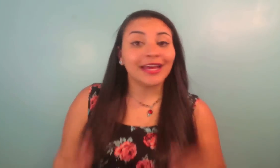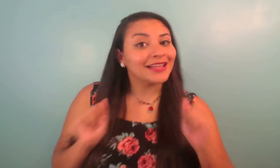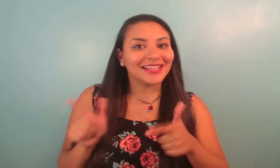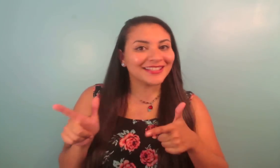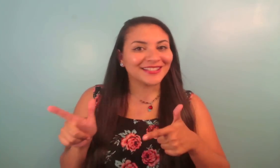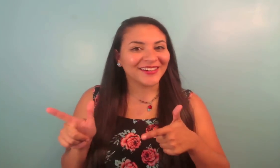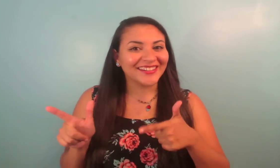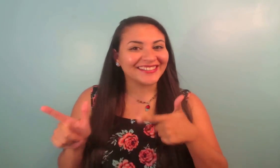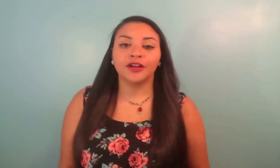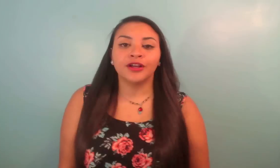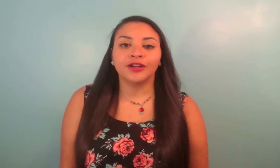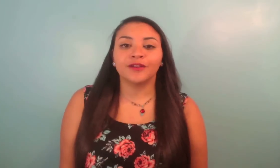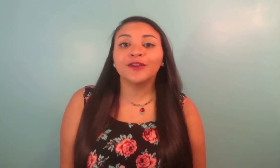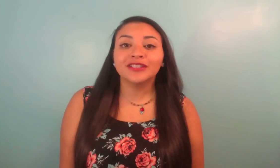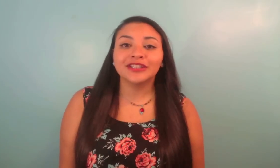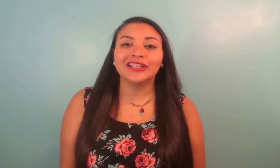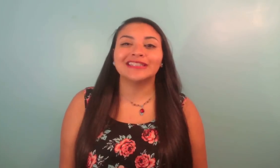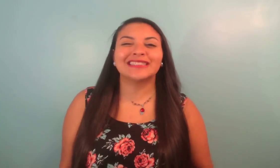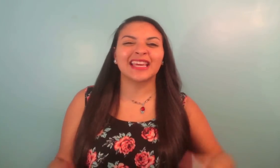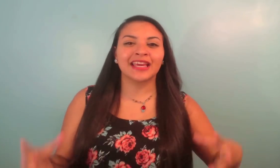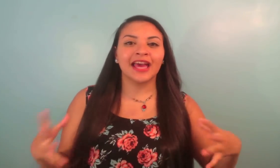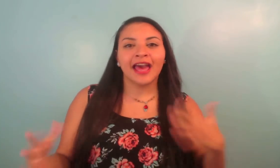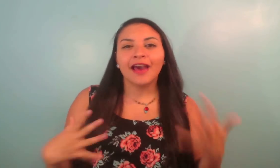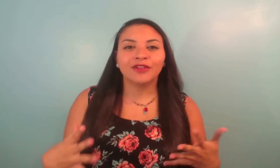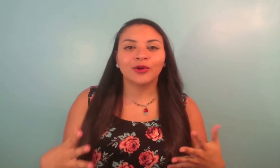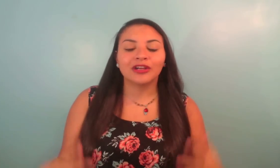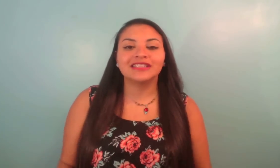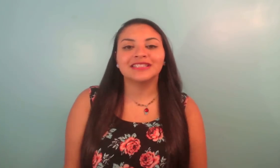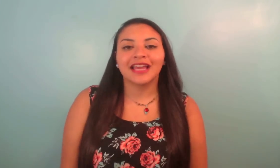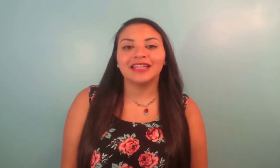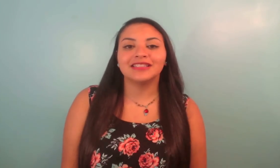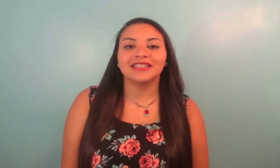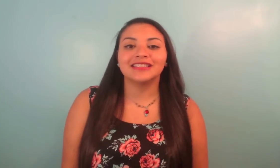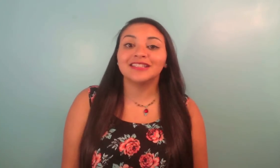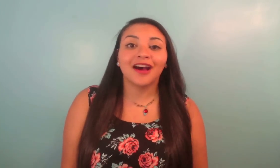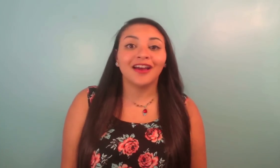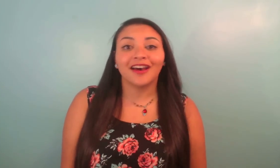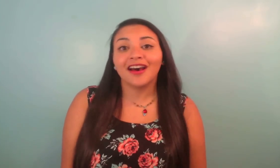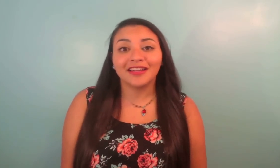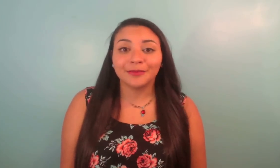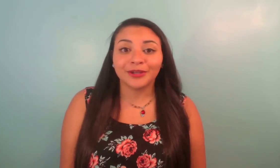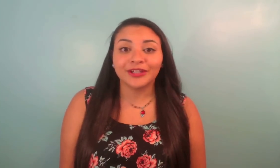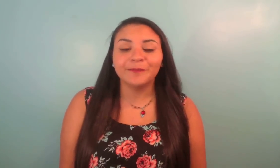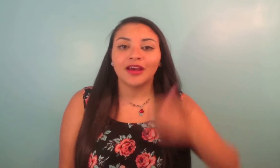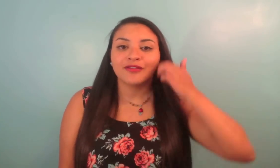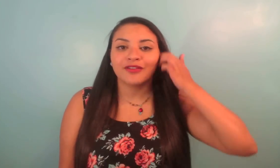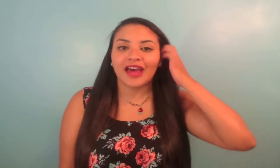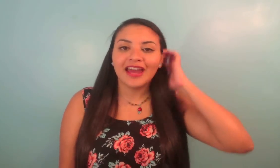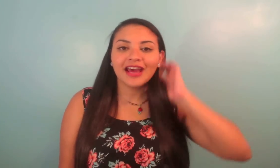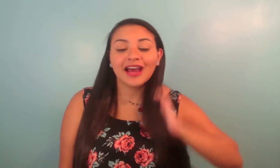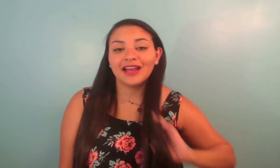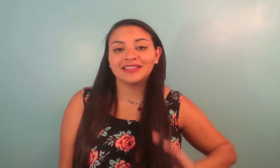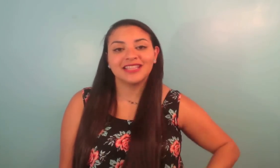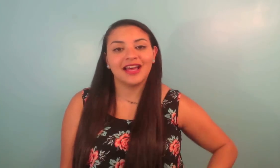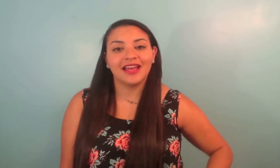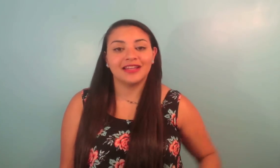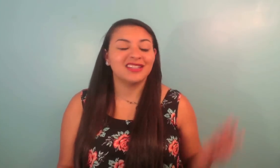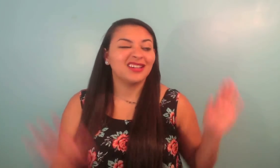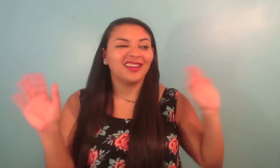Let's get started. The first lyric is like half the chorus and it says, nah, nah, honey, I'm good. For that, I signed